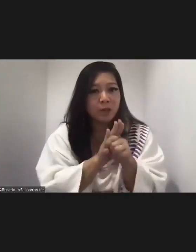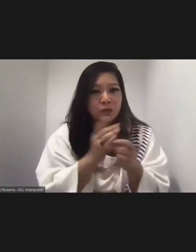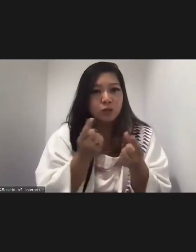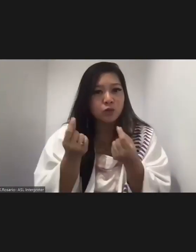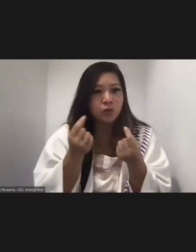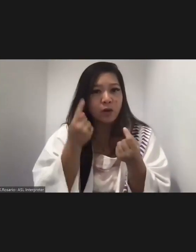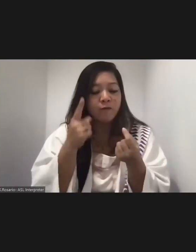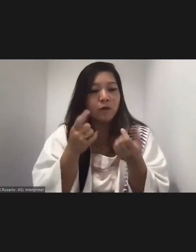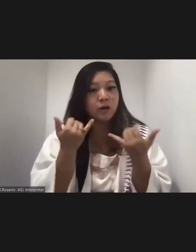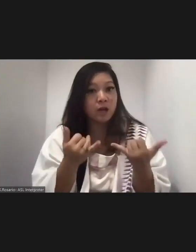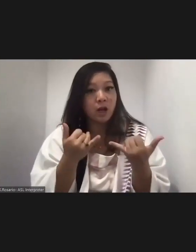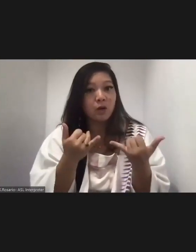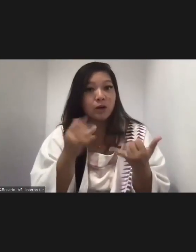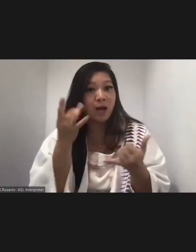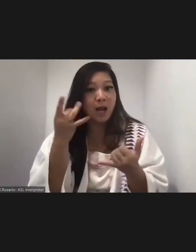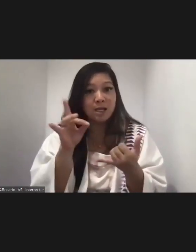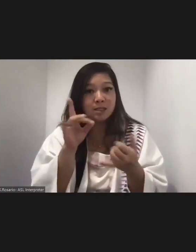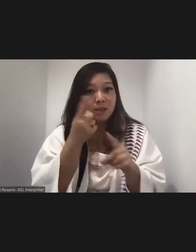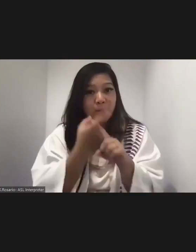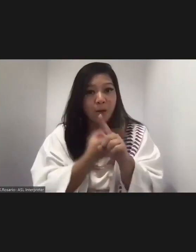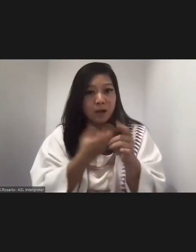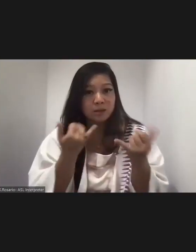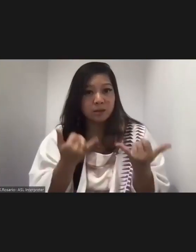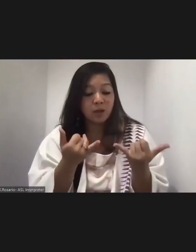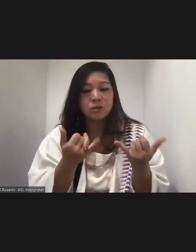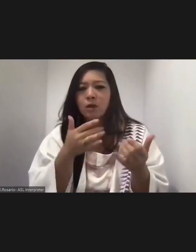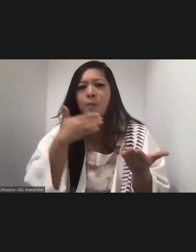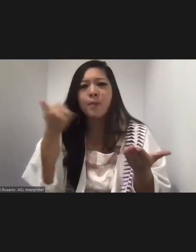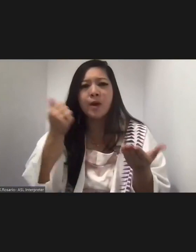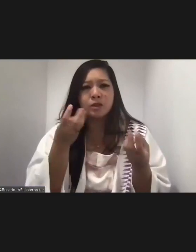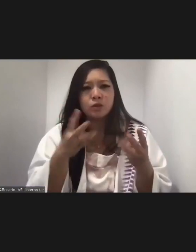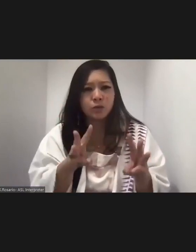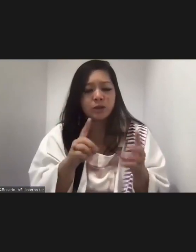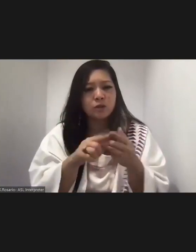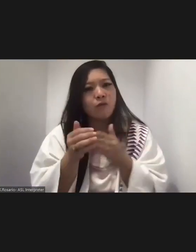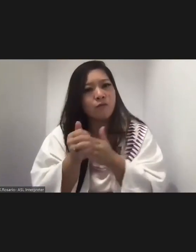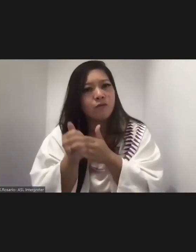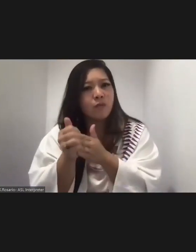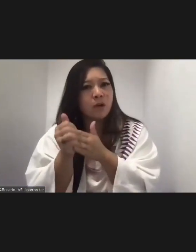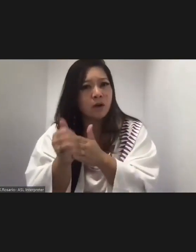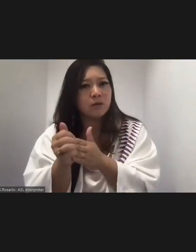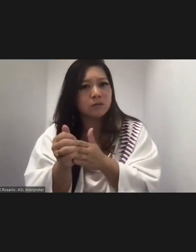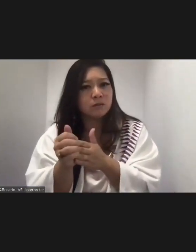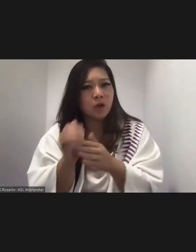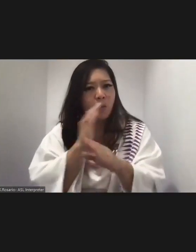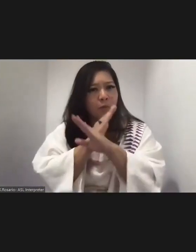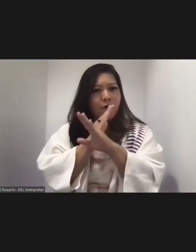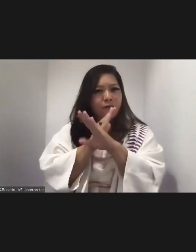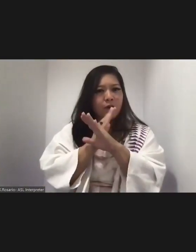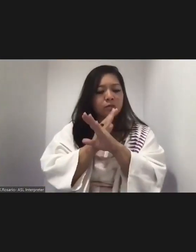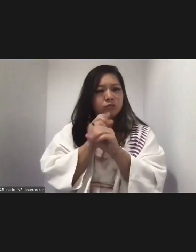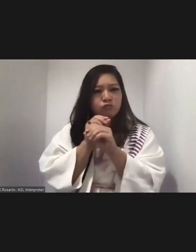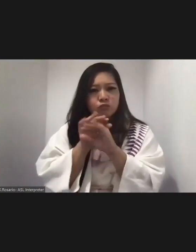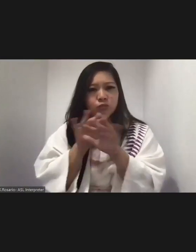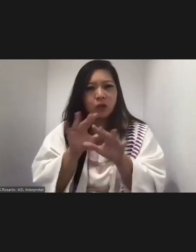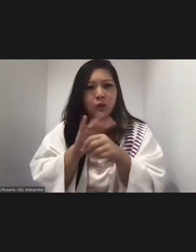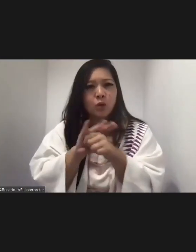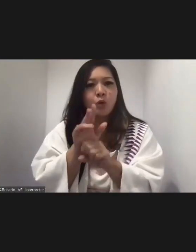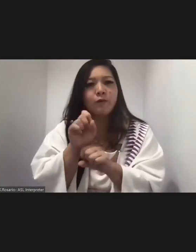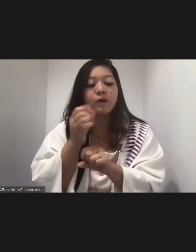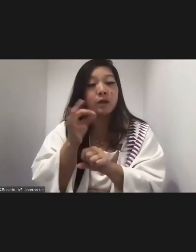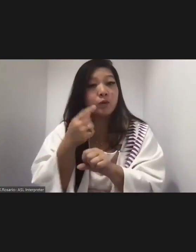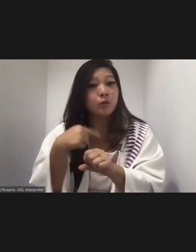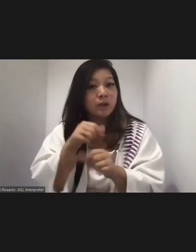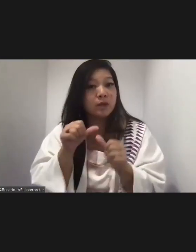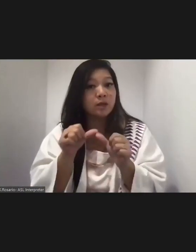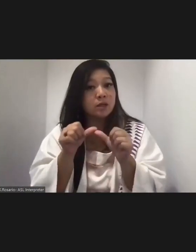over now 18 months is the best way that we can prevent even further spread of the virus as we